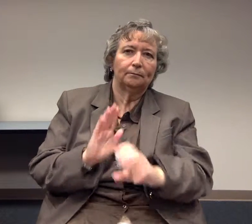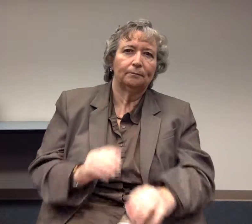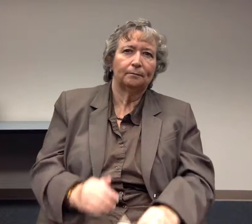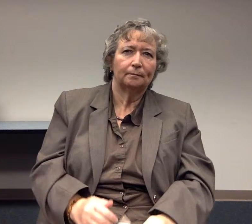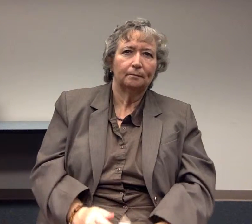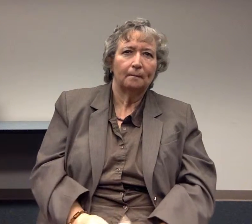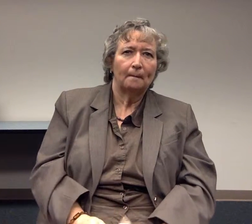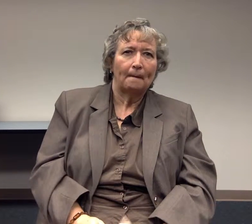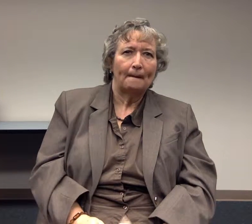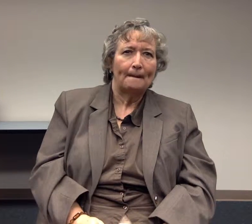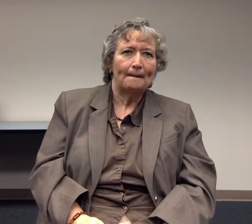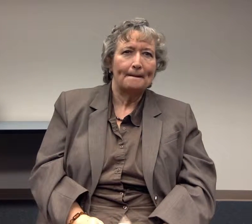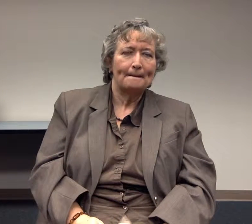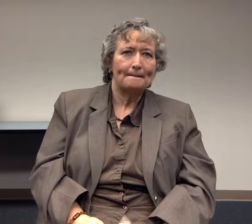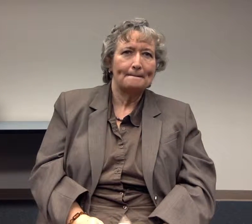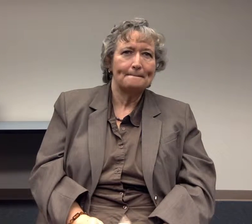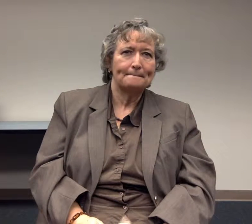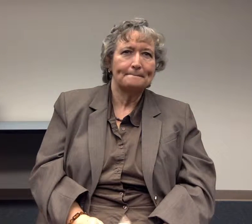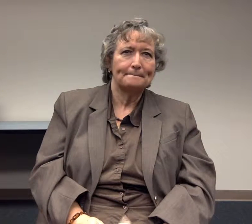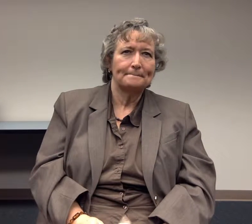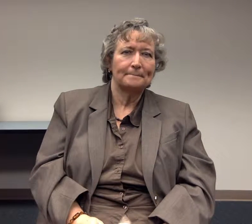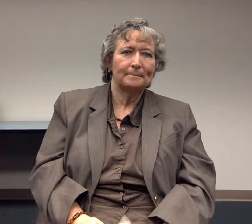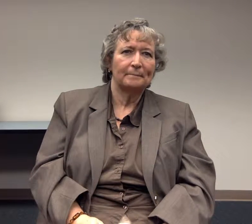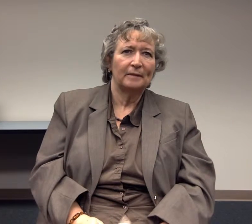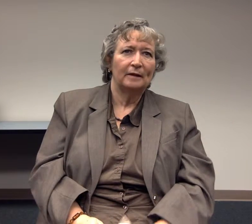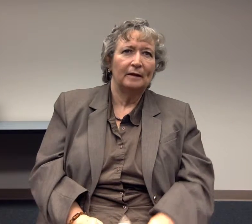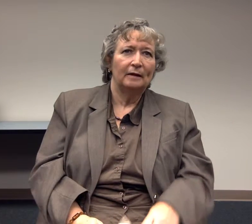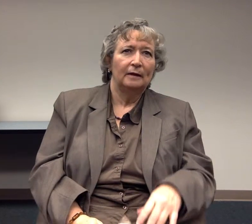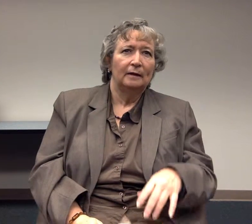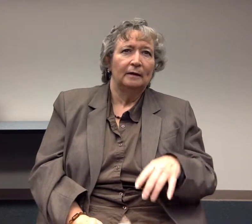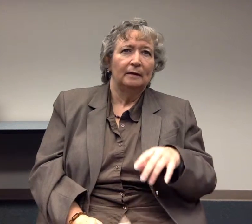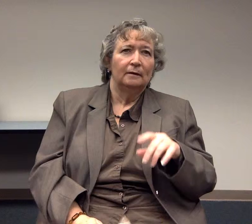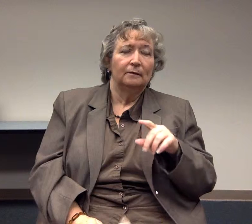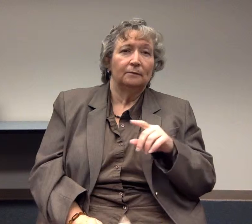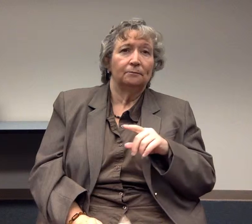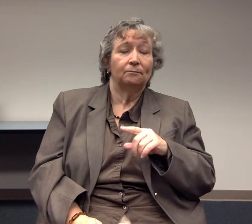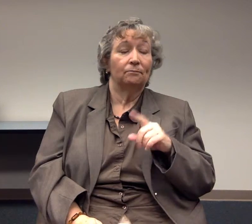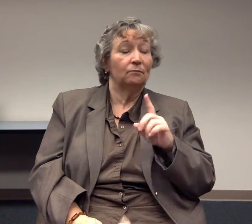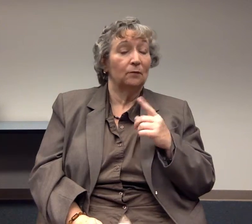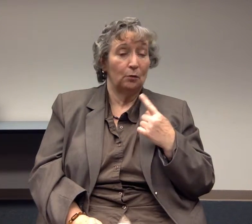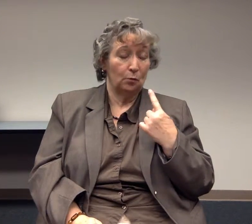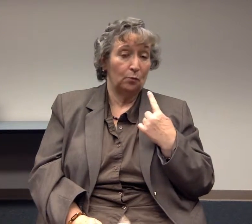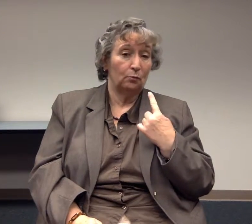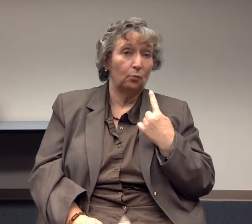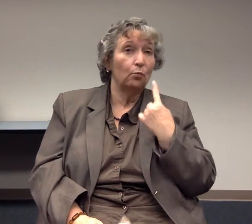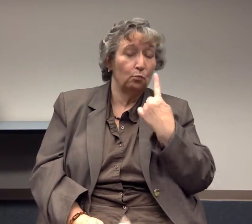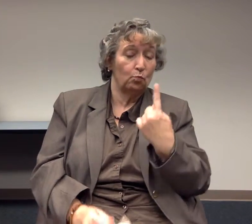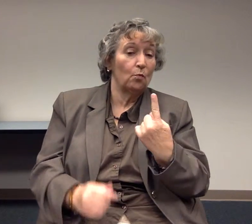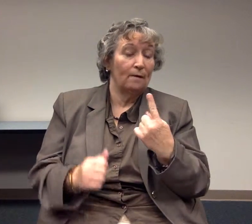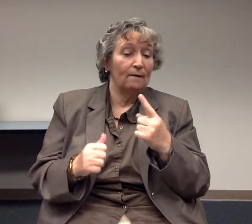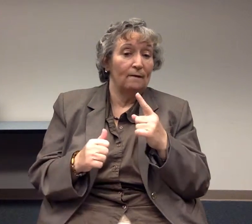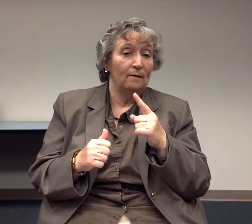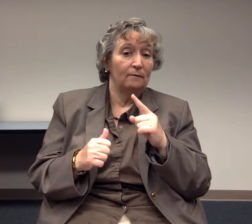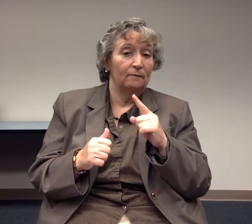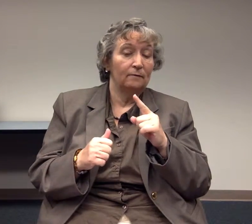And she was really one of the first people to do this. Of course, Pablo Picasso was painted in an abstract